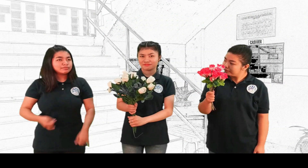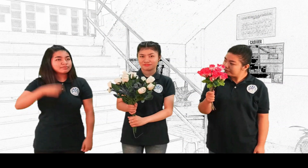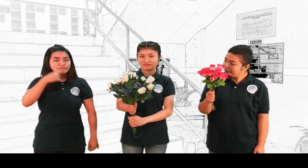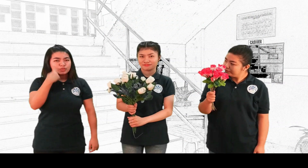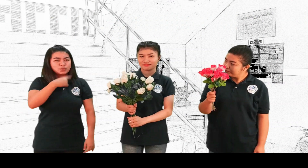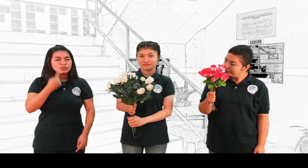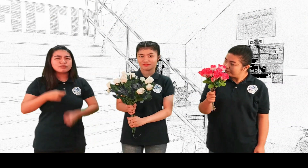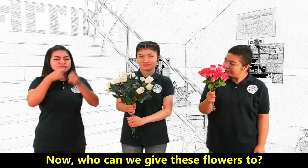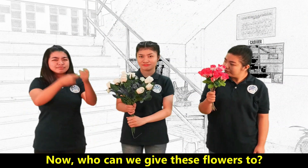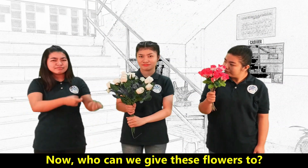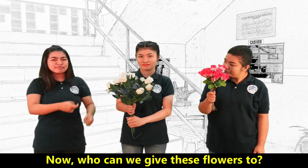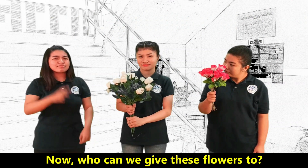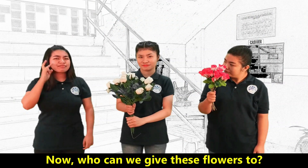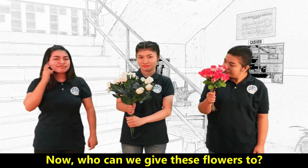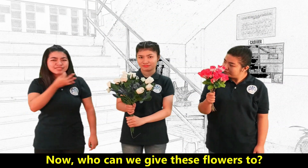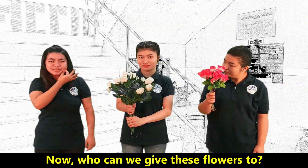Now, who can we give these flowers to?